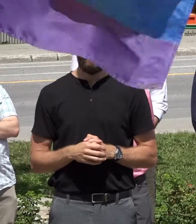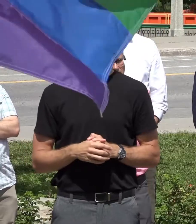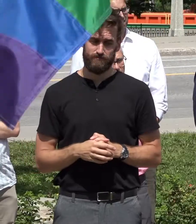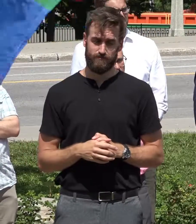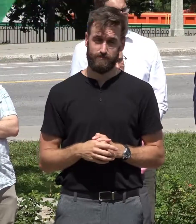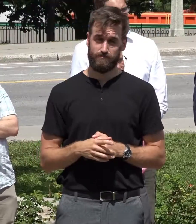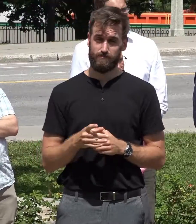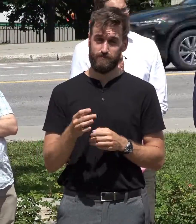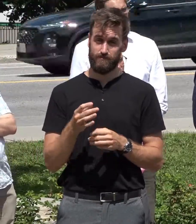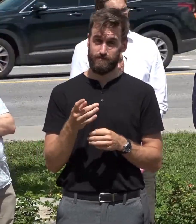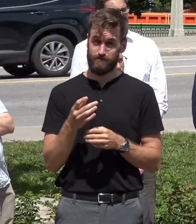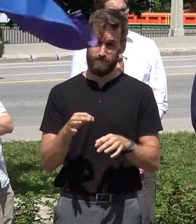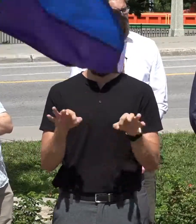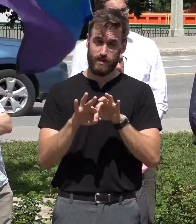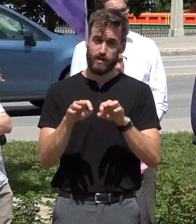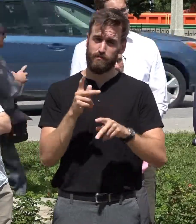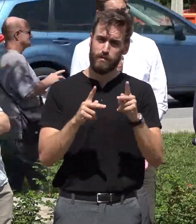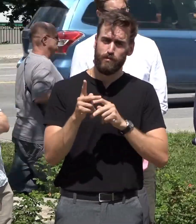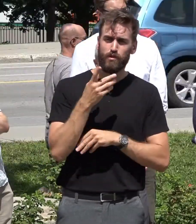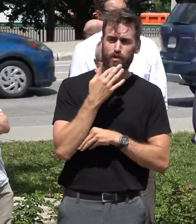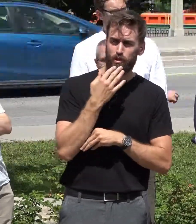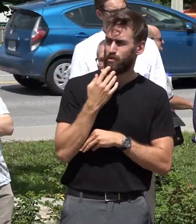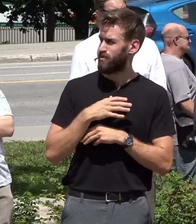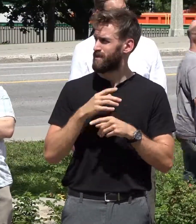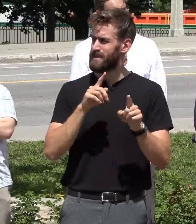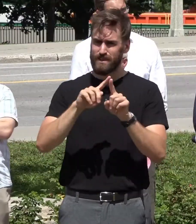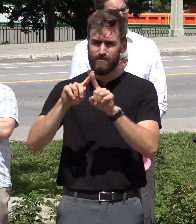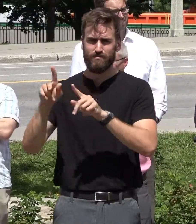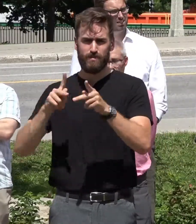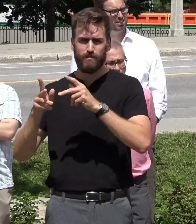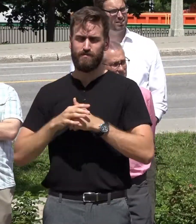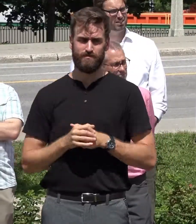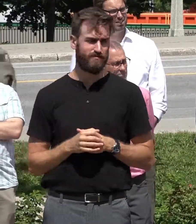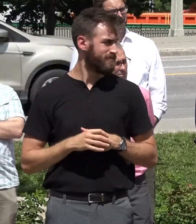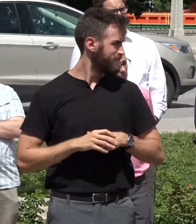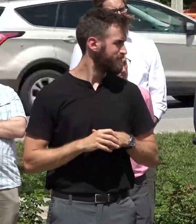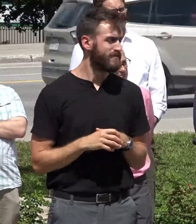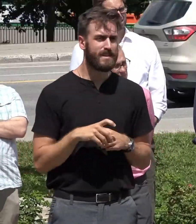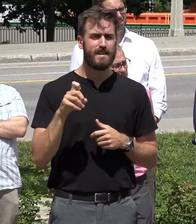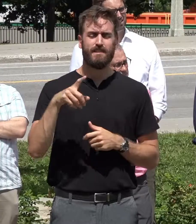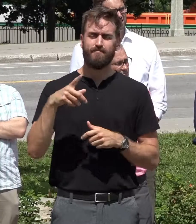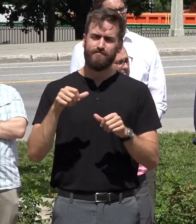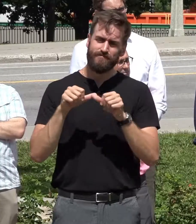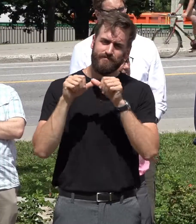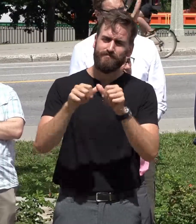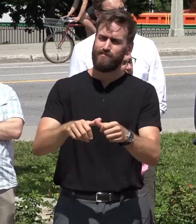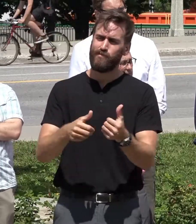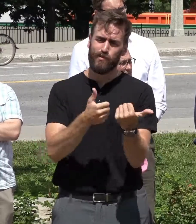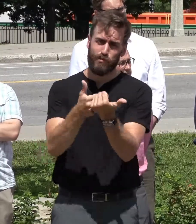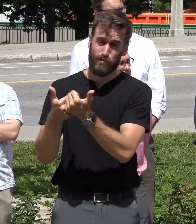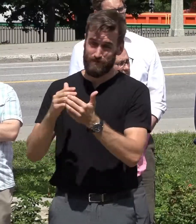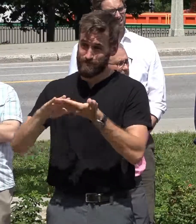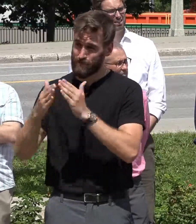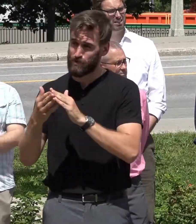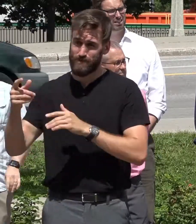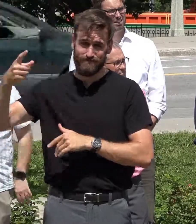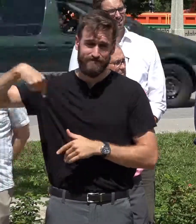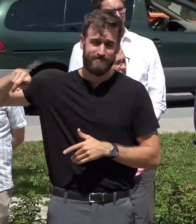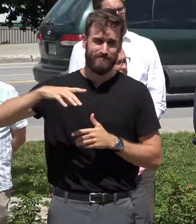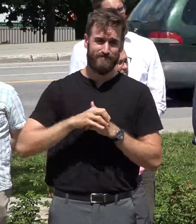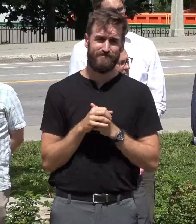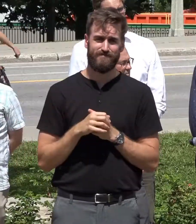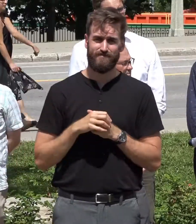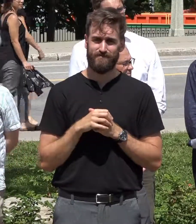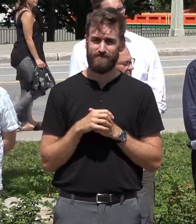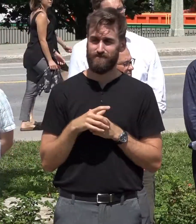Indigenous, and people of color communities. We need to keep supporting those wonderful community organizations that we talk about that